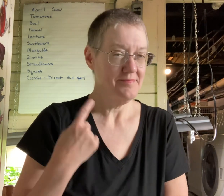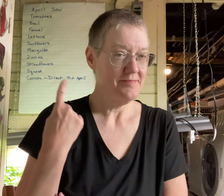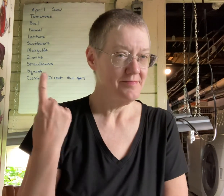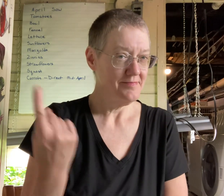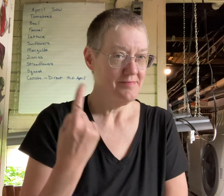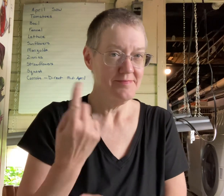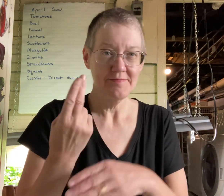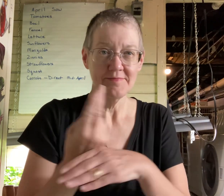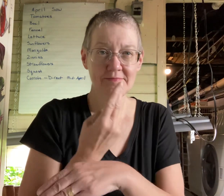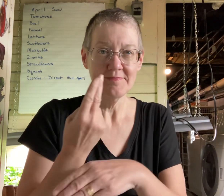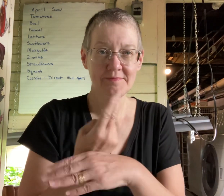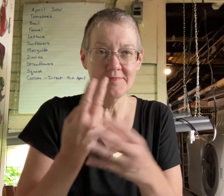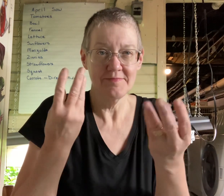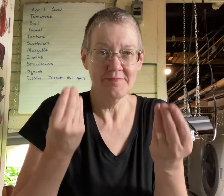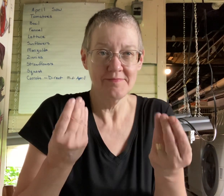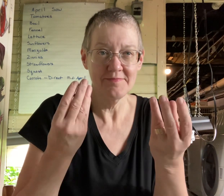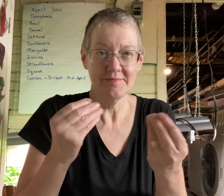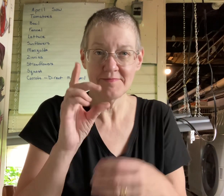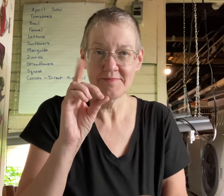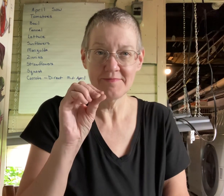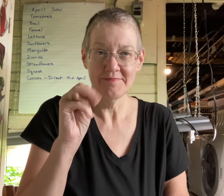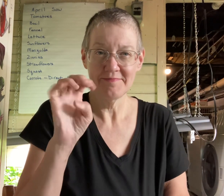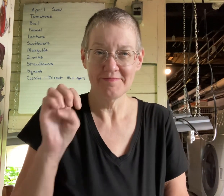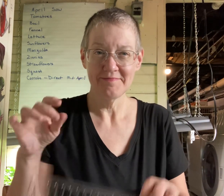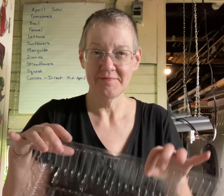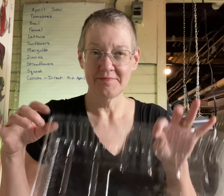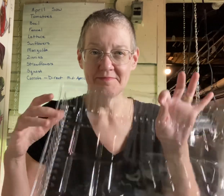I always use a humidity dome.